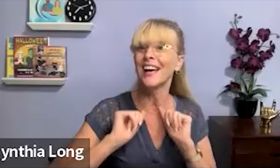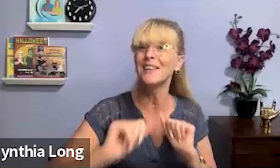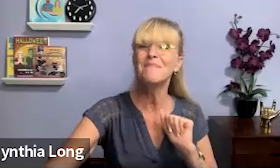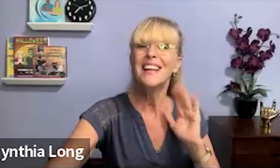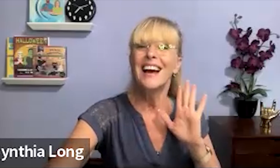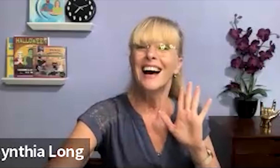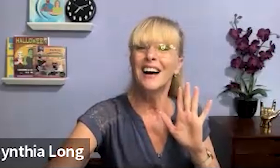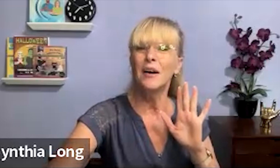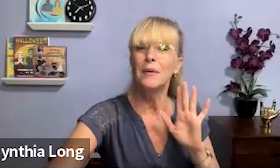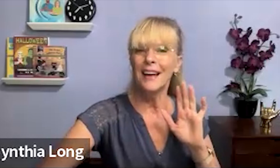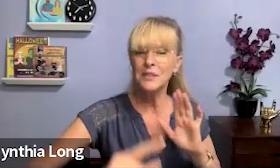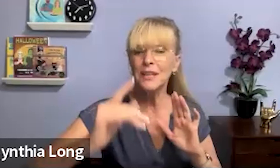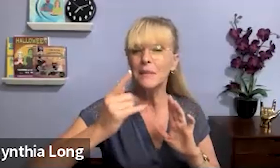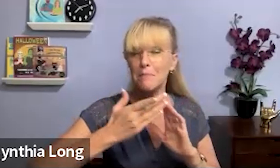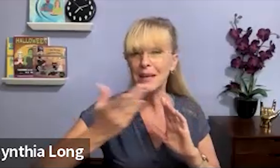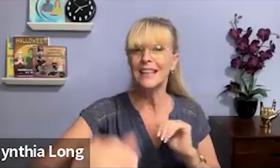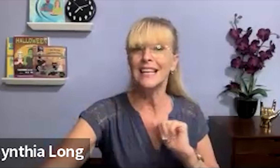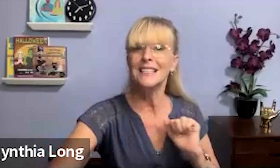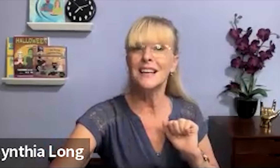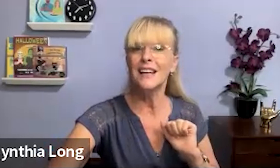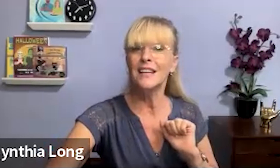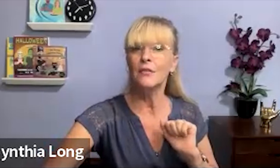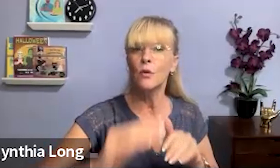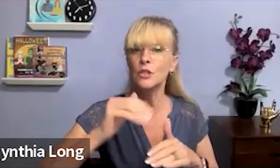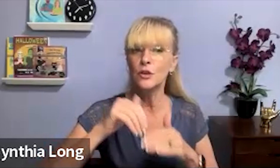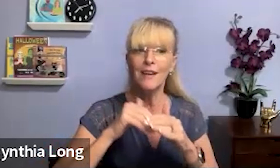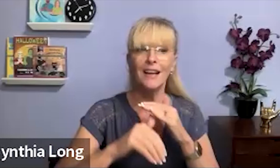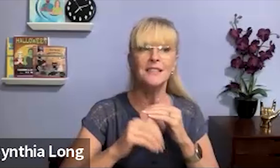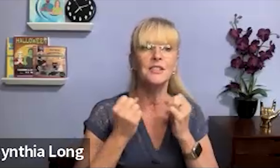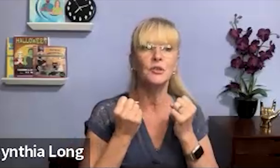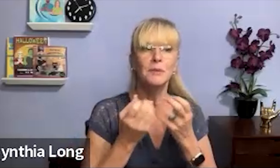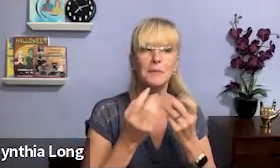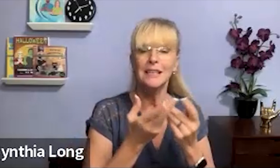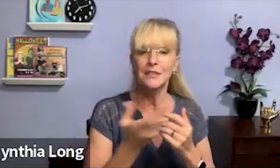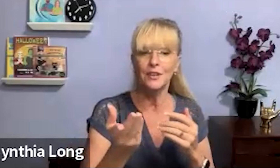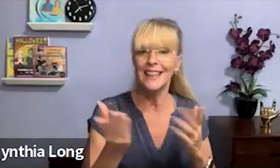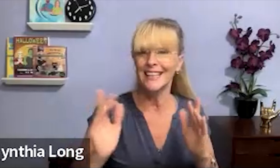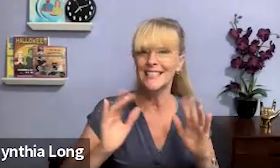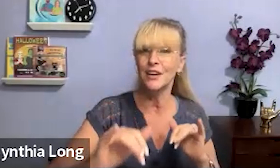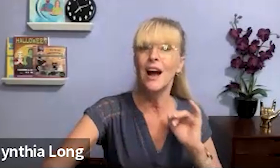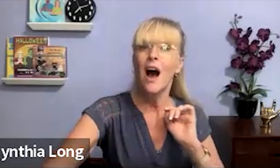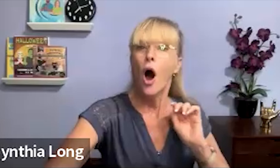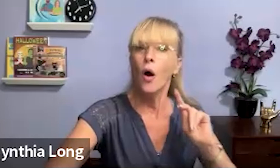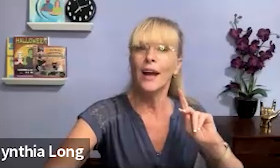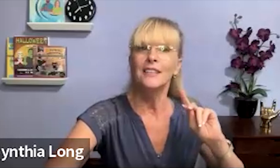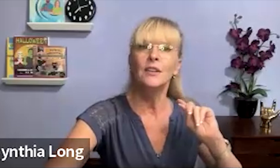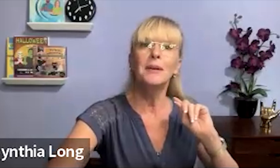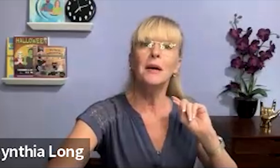Okay. That's one of the big things. And then of course you have access to many different things here. Okay. So let me come